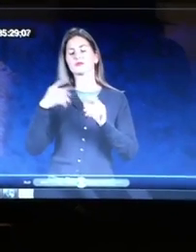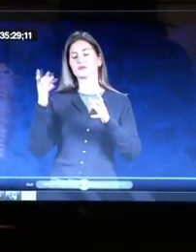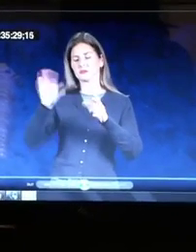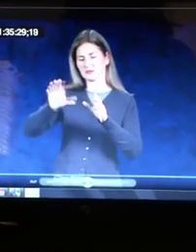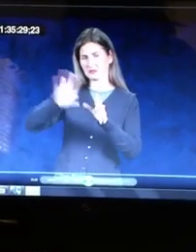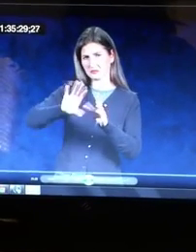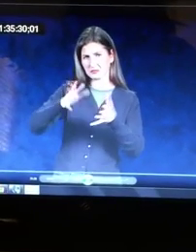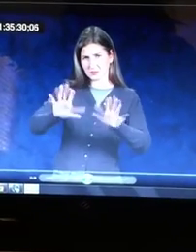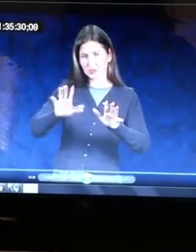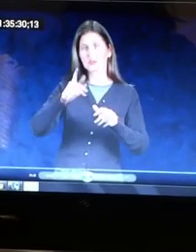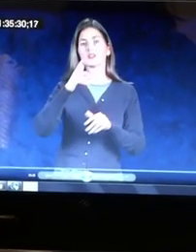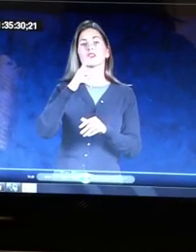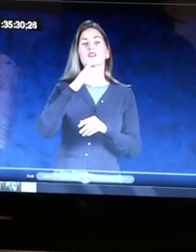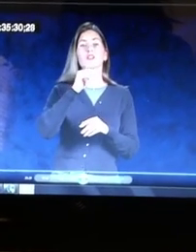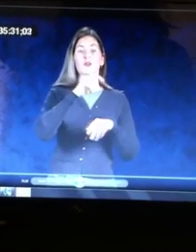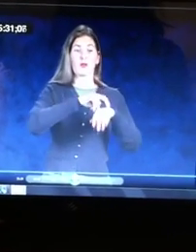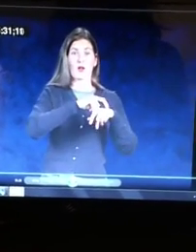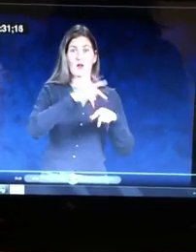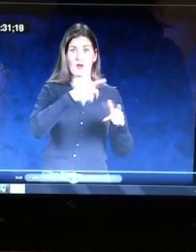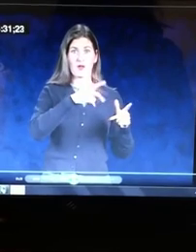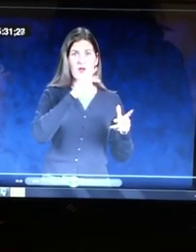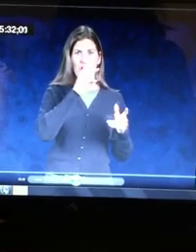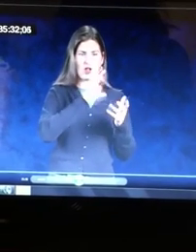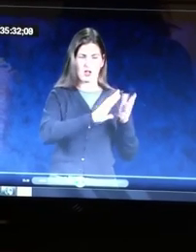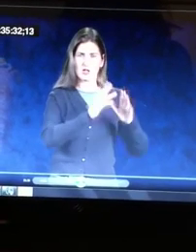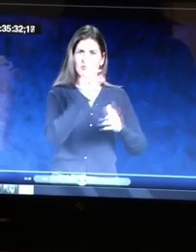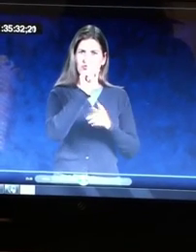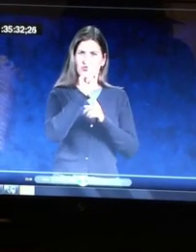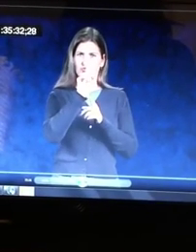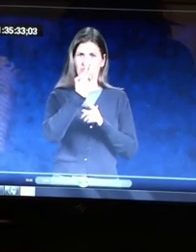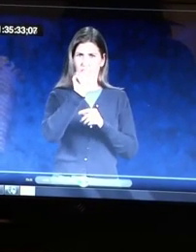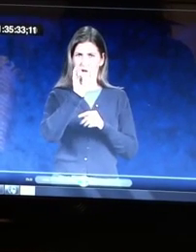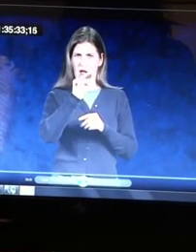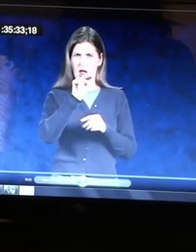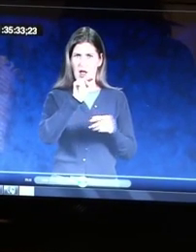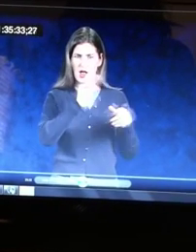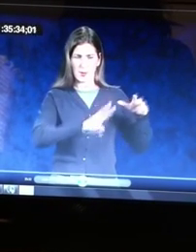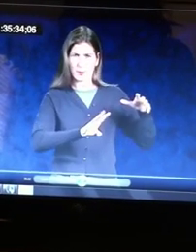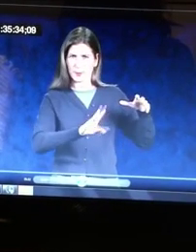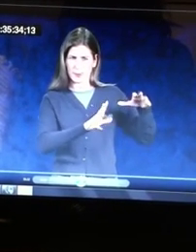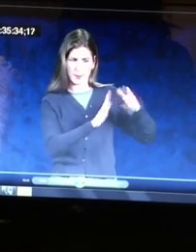people, So put your water in, throw your potatoes in,